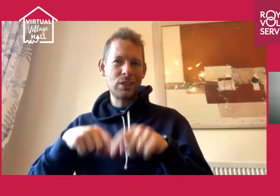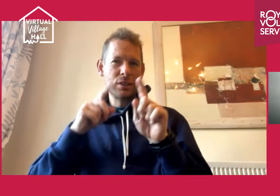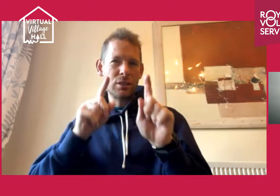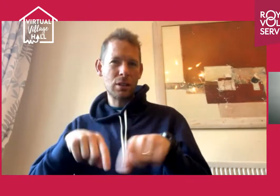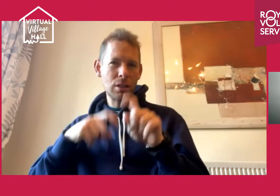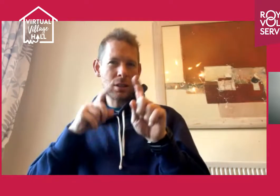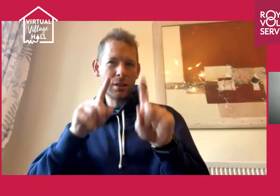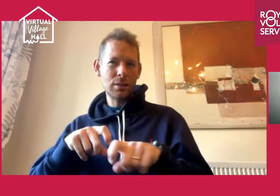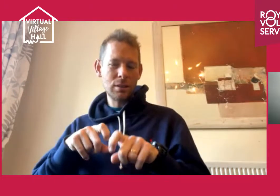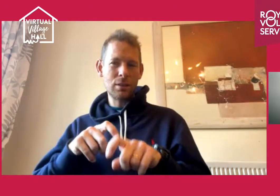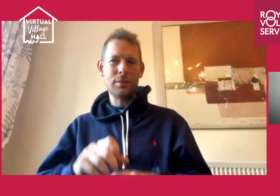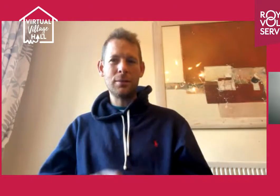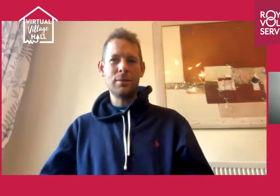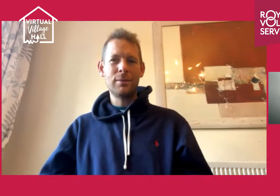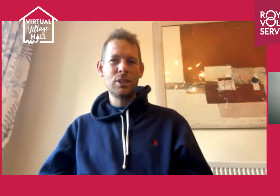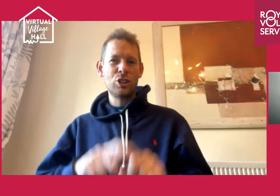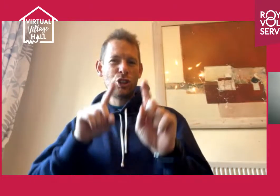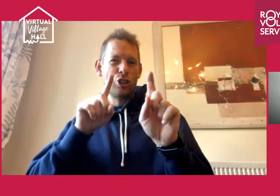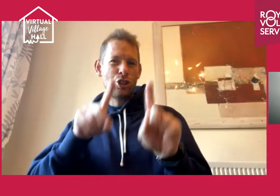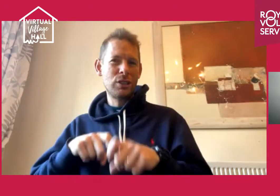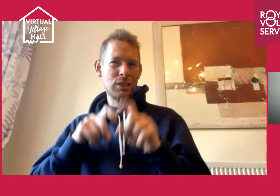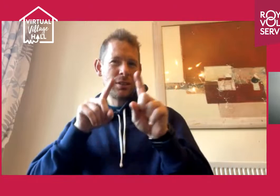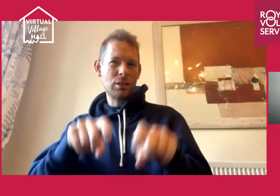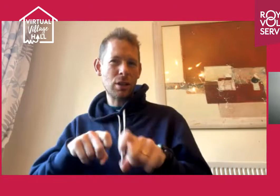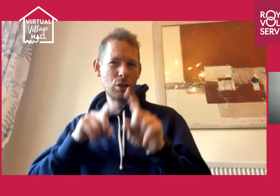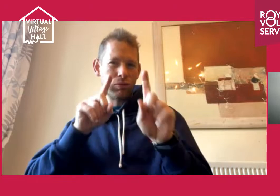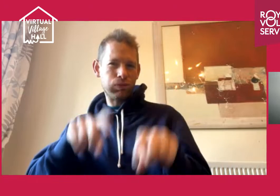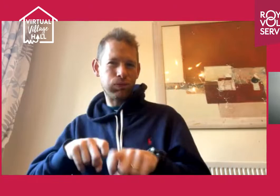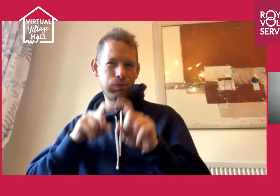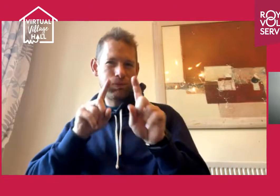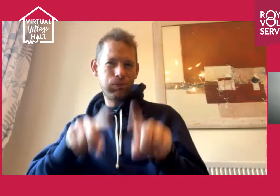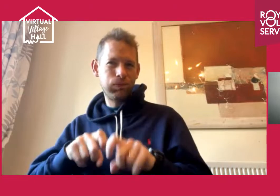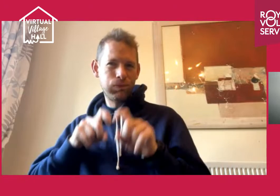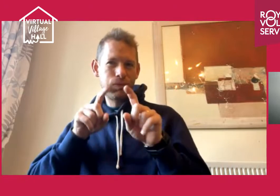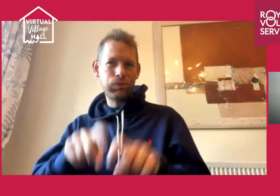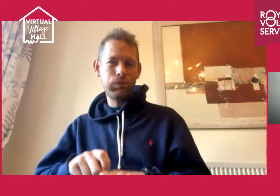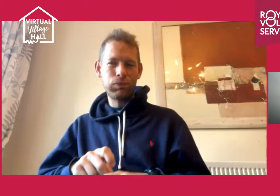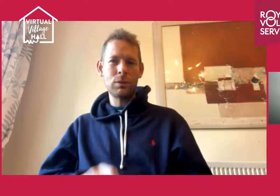they? So this is them running really fast. That's your cheetah.